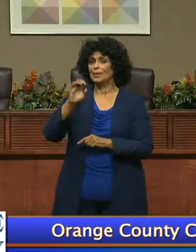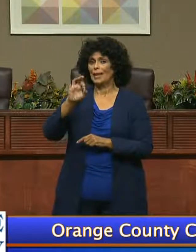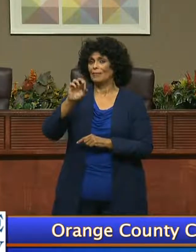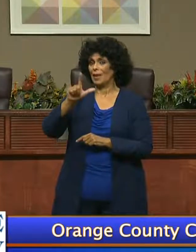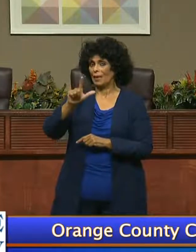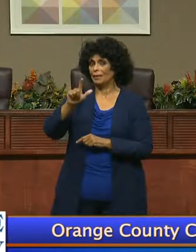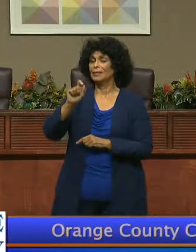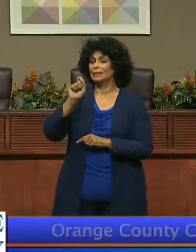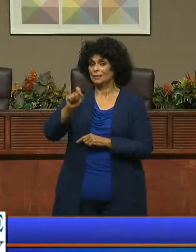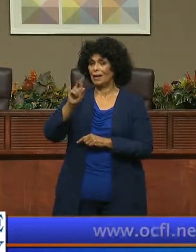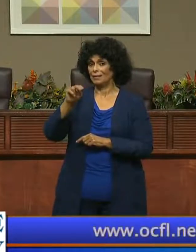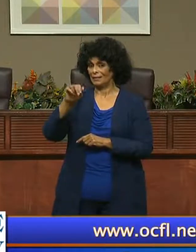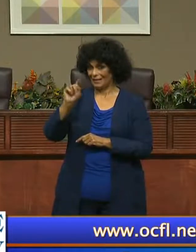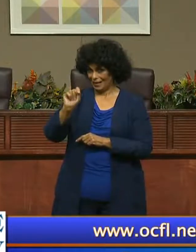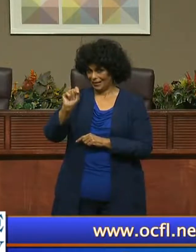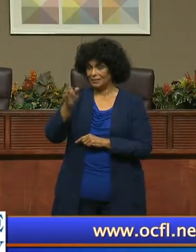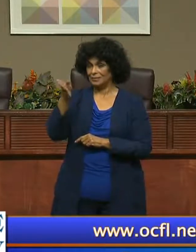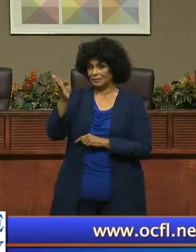ocfl.net/coronavirus.